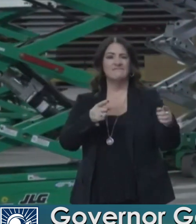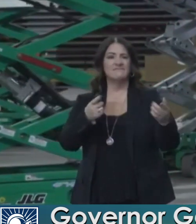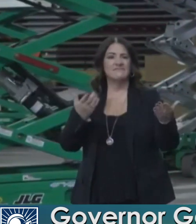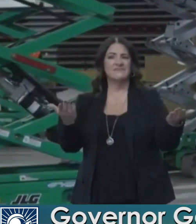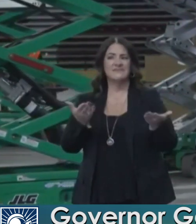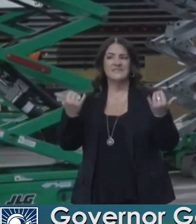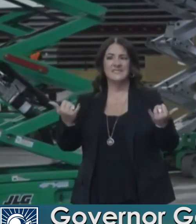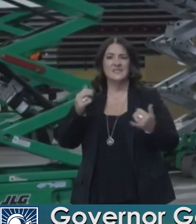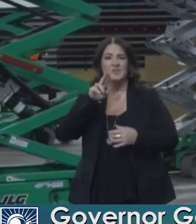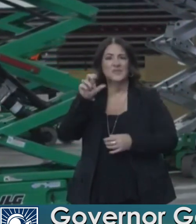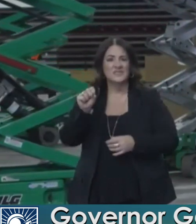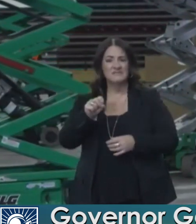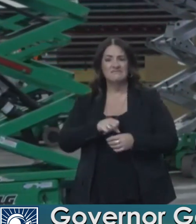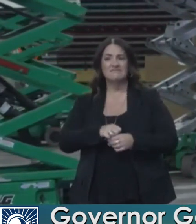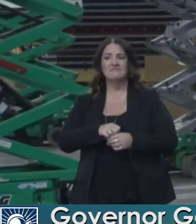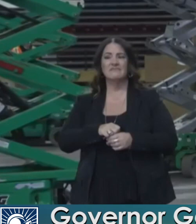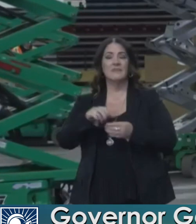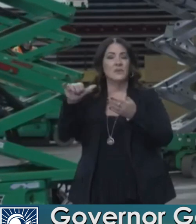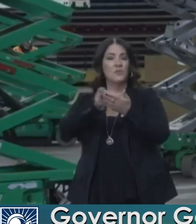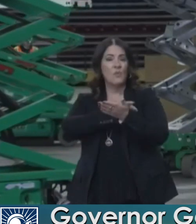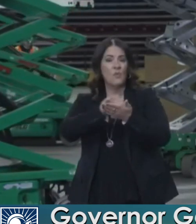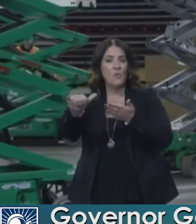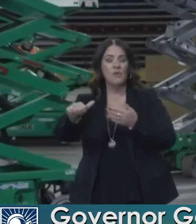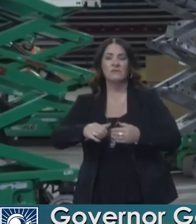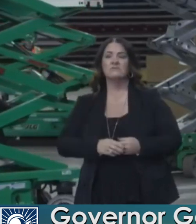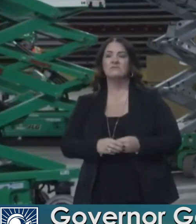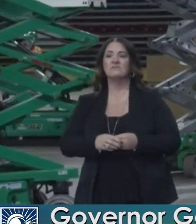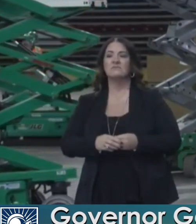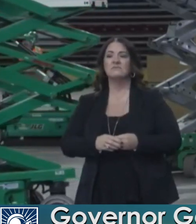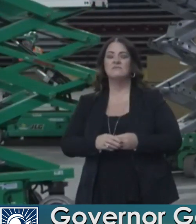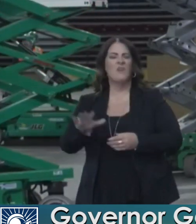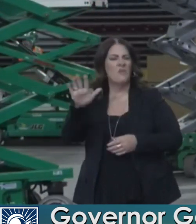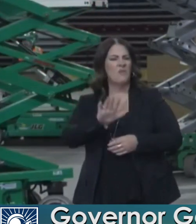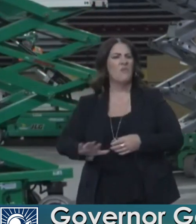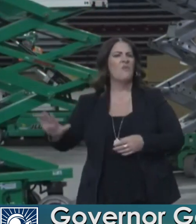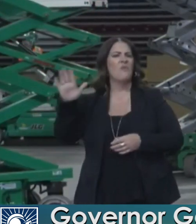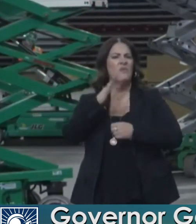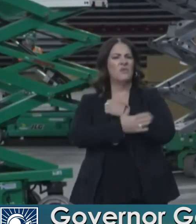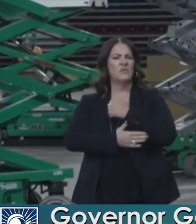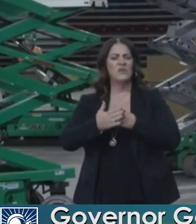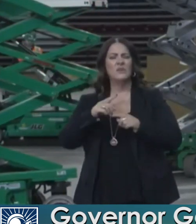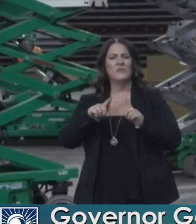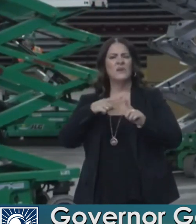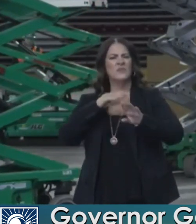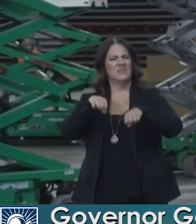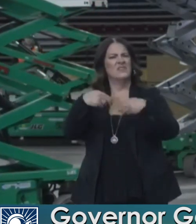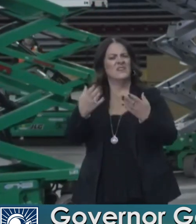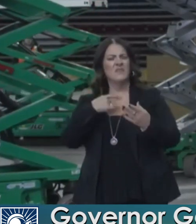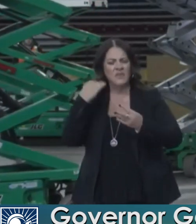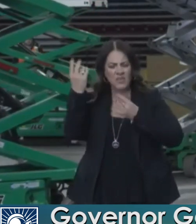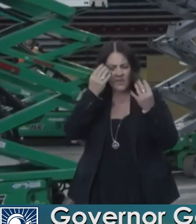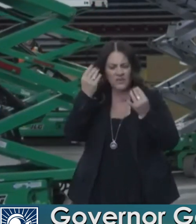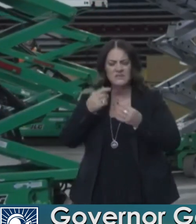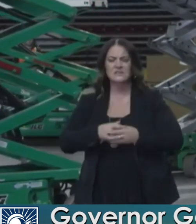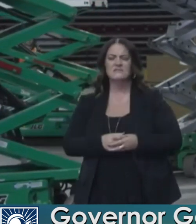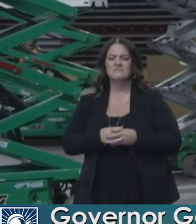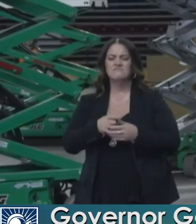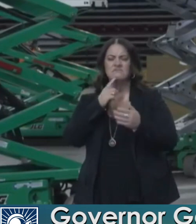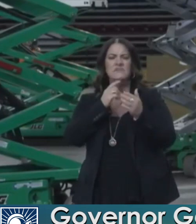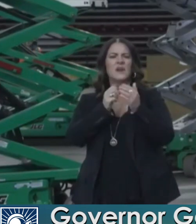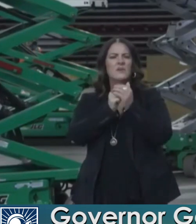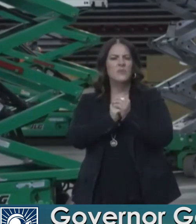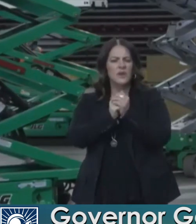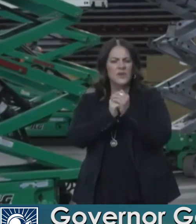and other parts of this country, we want to extend not only thoughts and prayers, but we're also